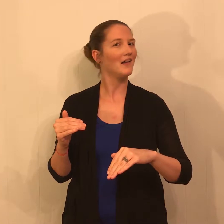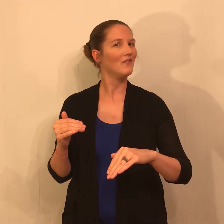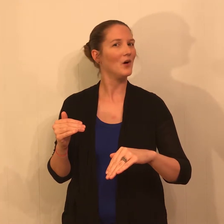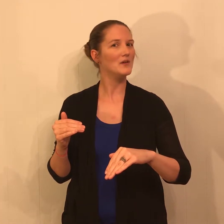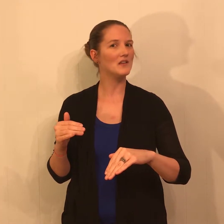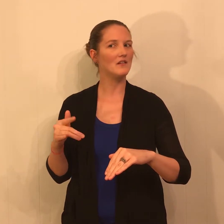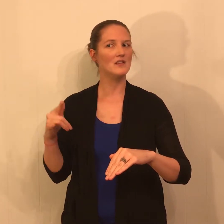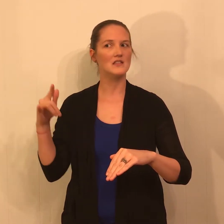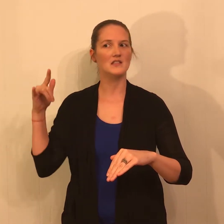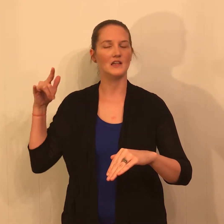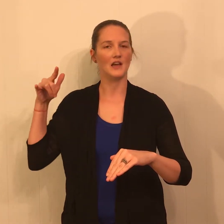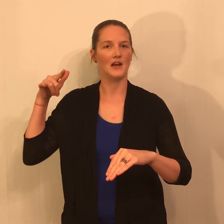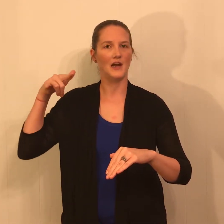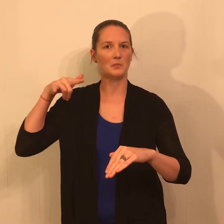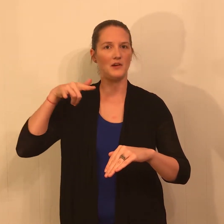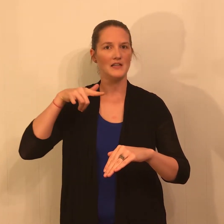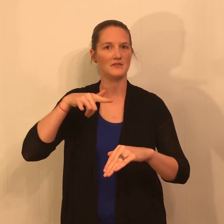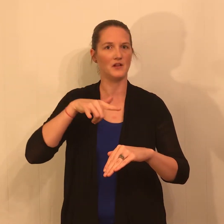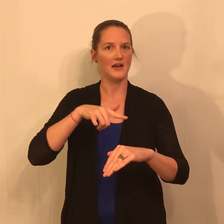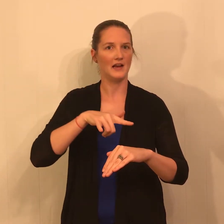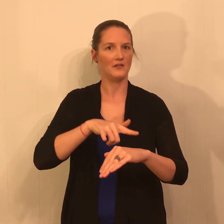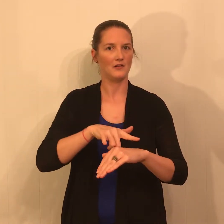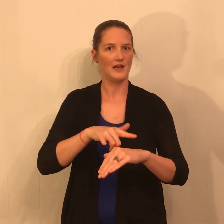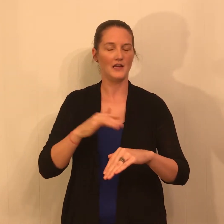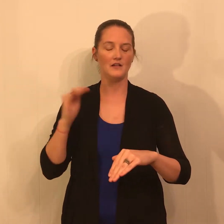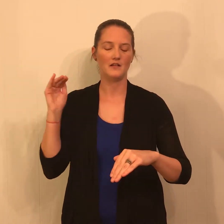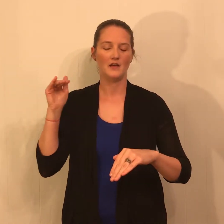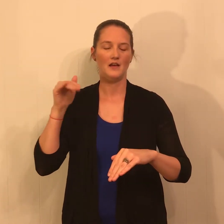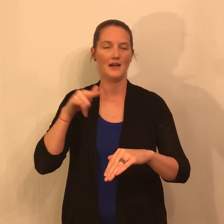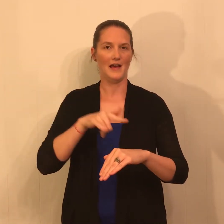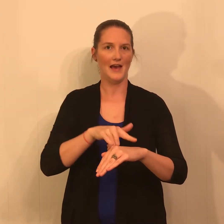of always thought of this is like an airplane's flying down the land. At.